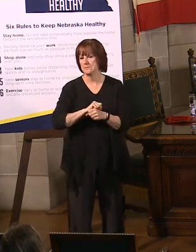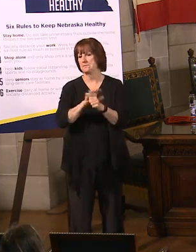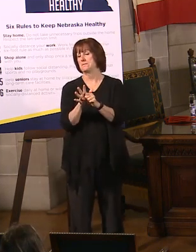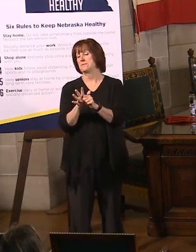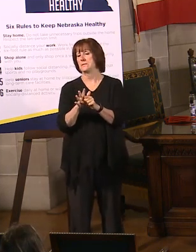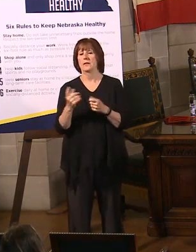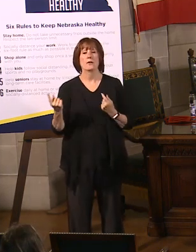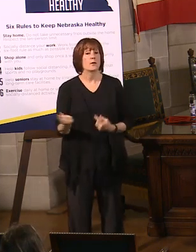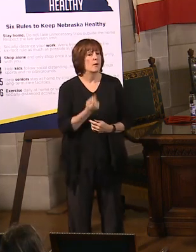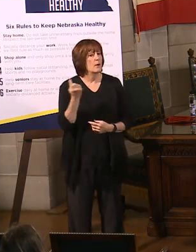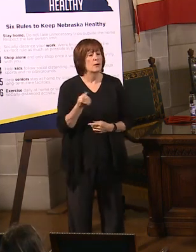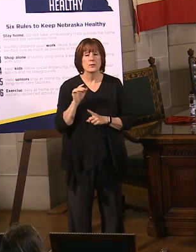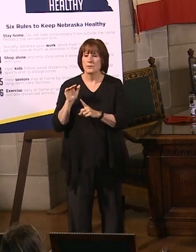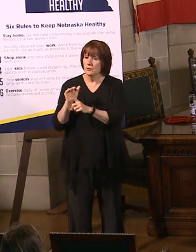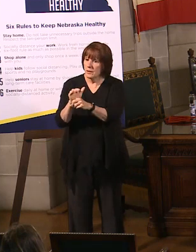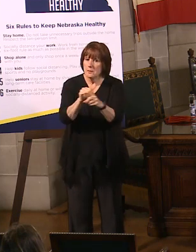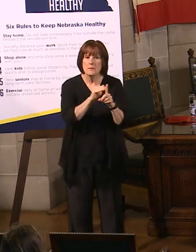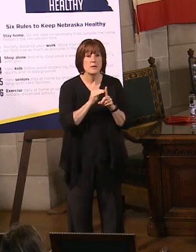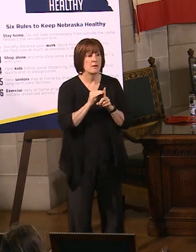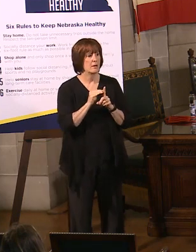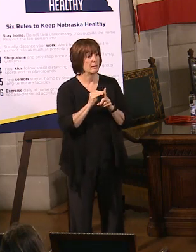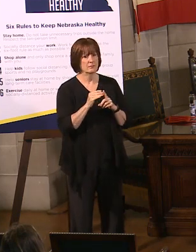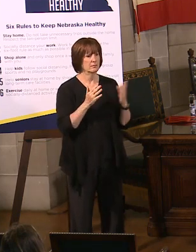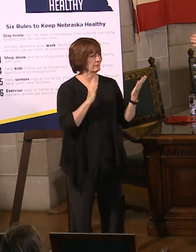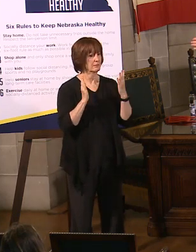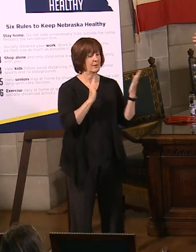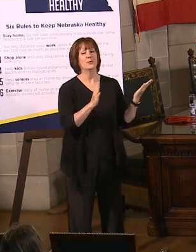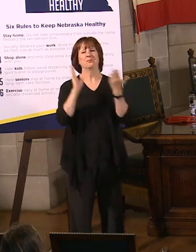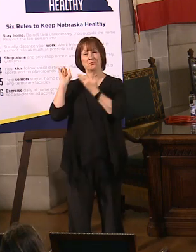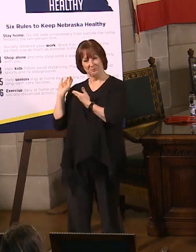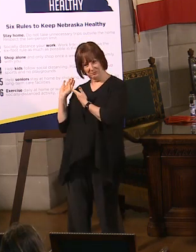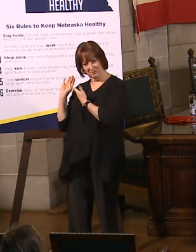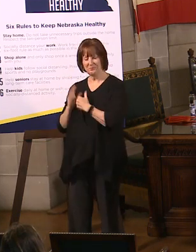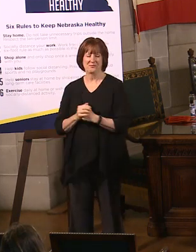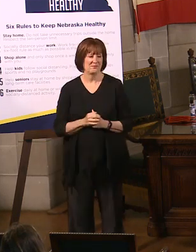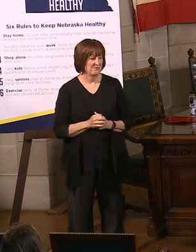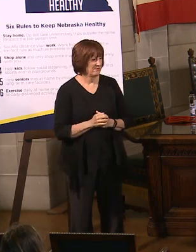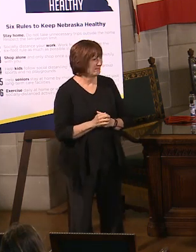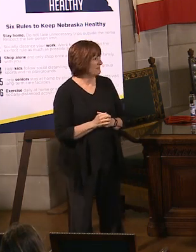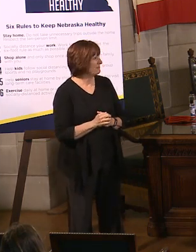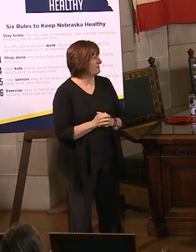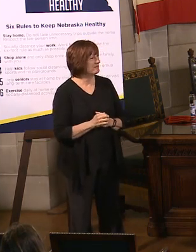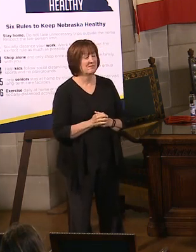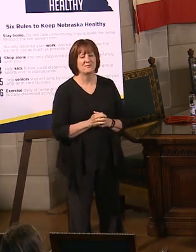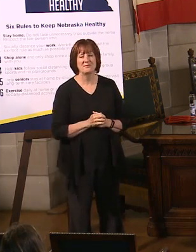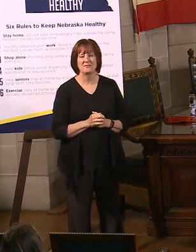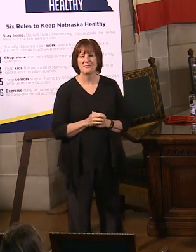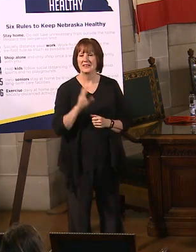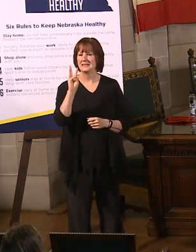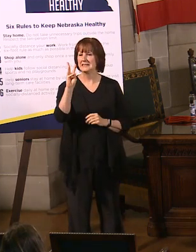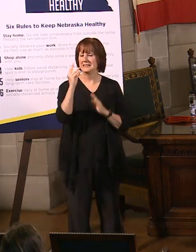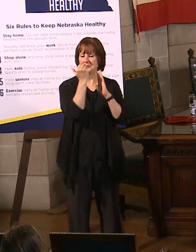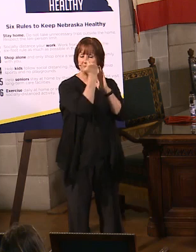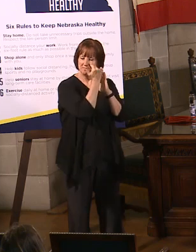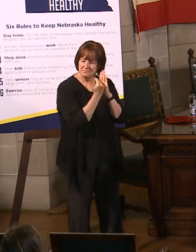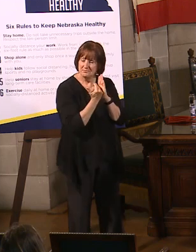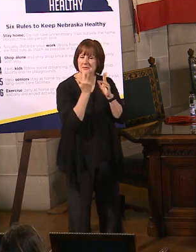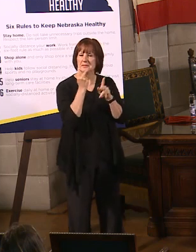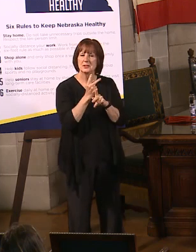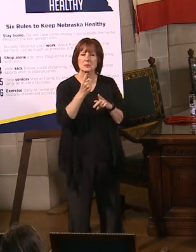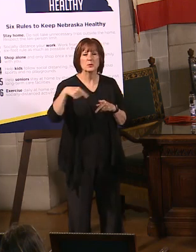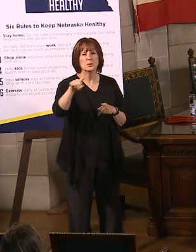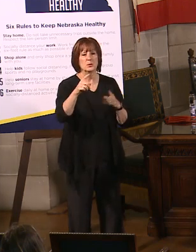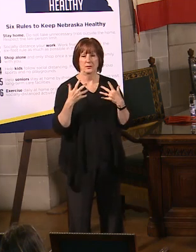As always, we want to remind people about, we don't have our, here we go. We got our chart up here. Our 6 rules to keep Nebraska